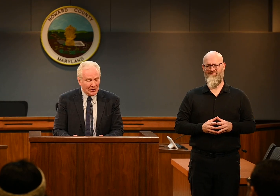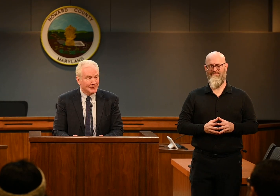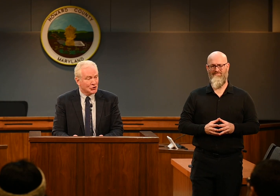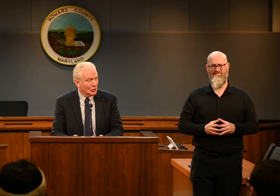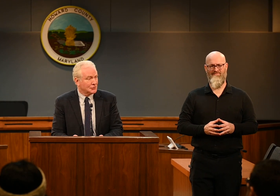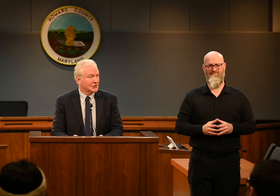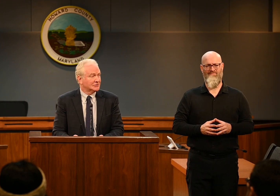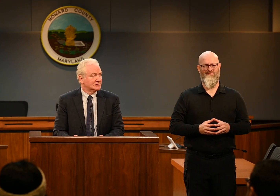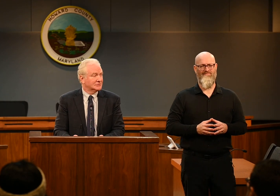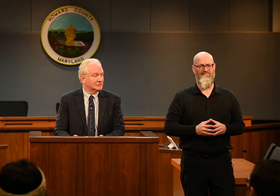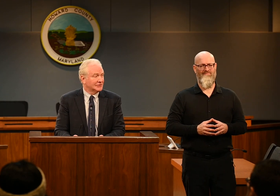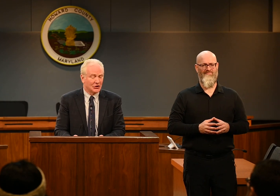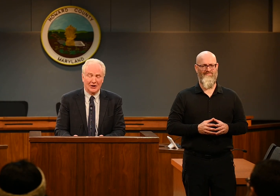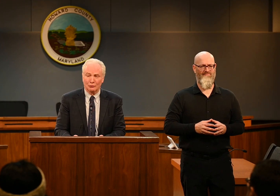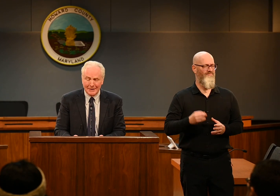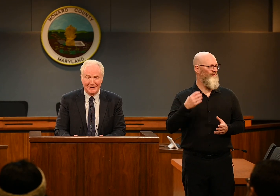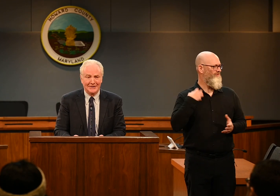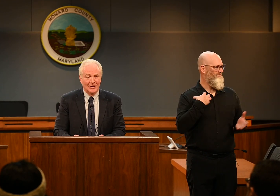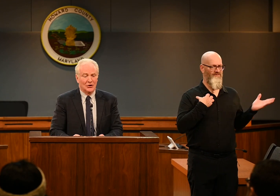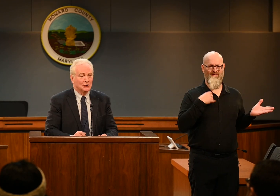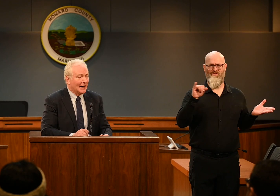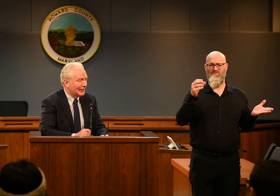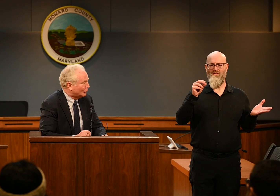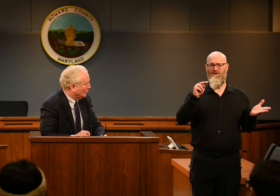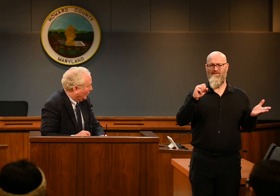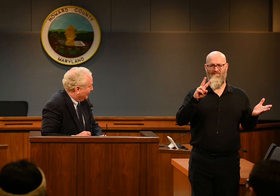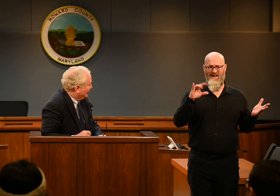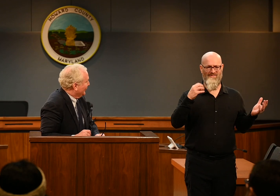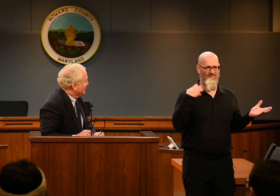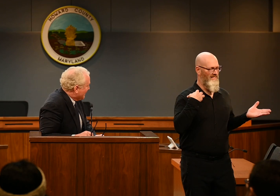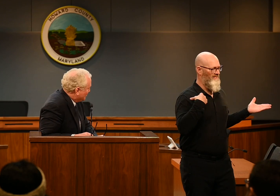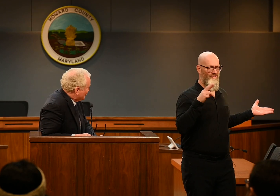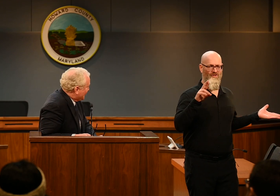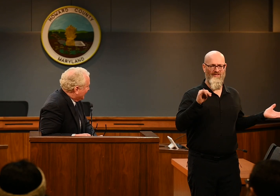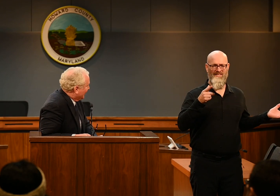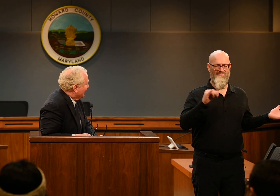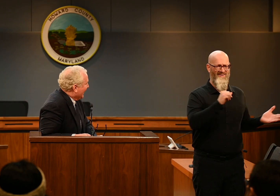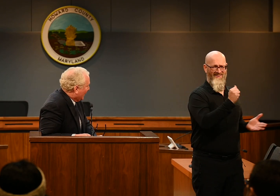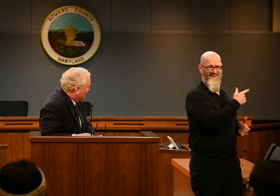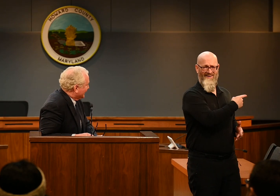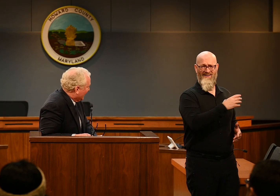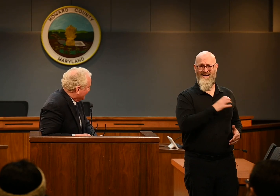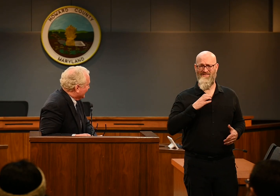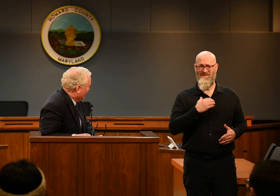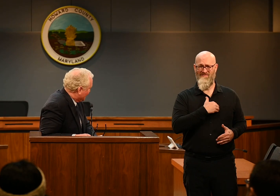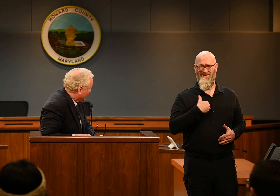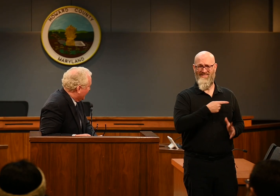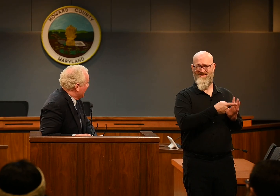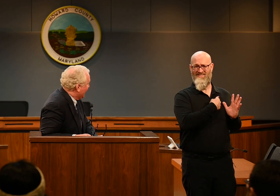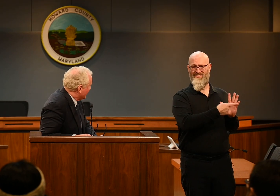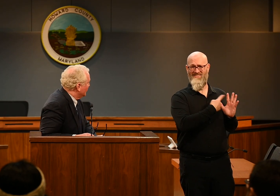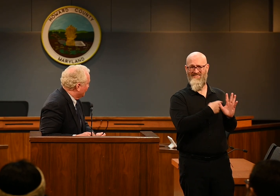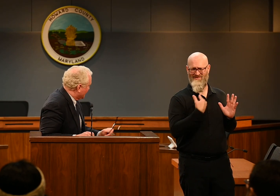And to Chairman Jones, Vice Chair Rigby, to every one of the members of the Howard County